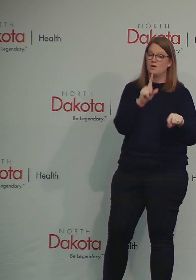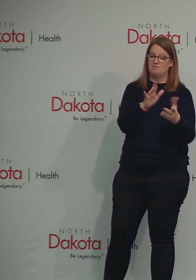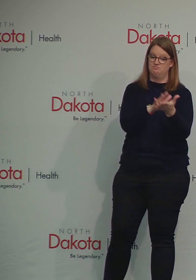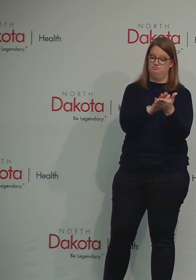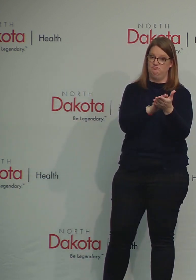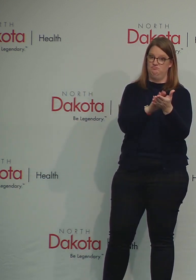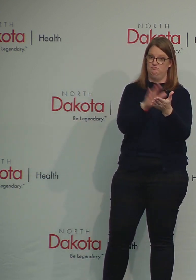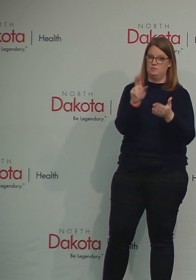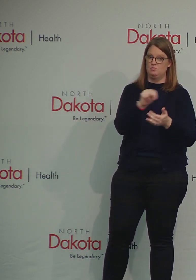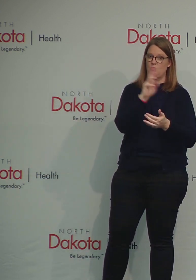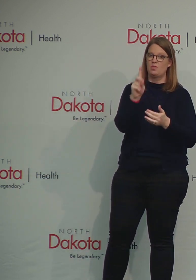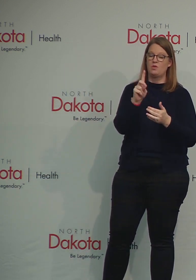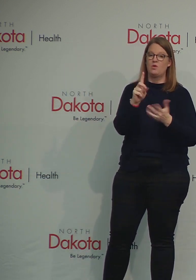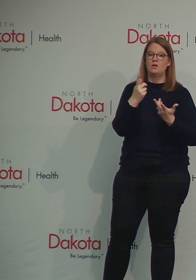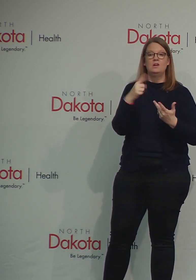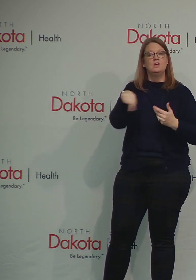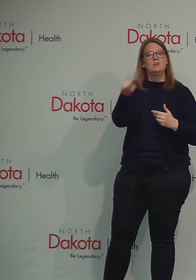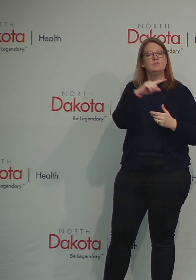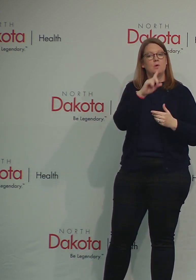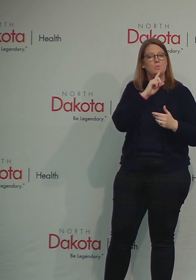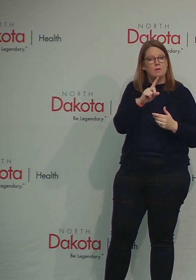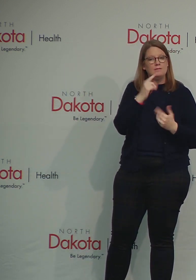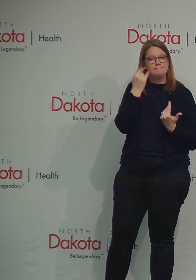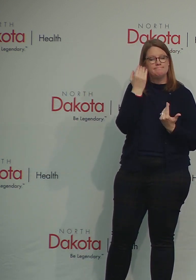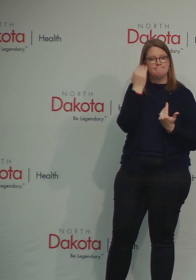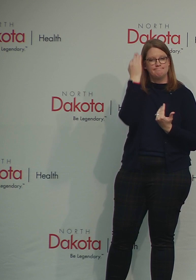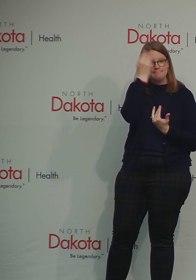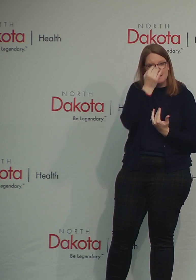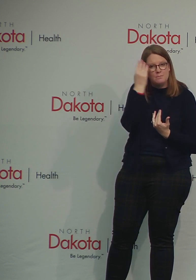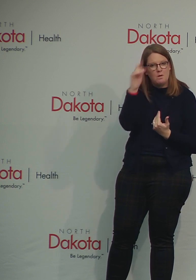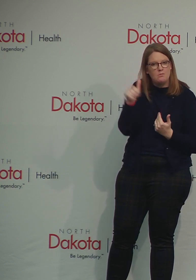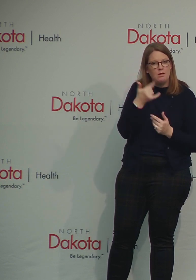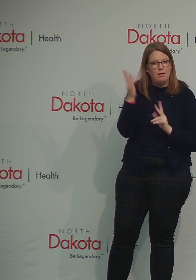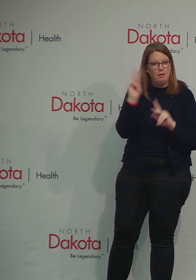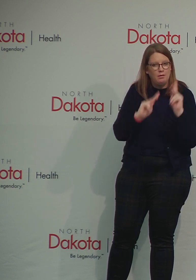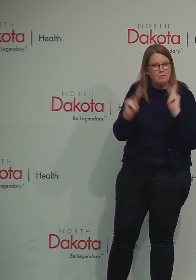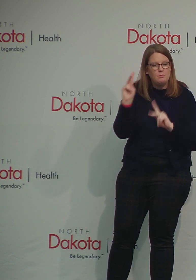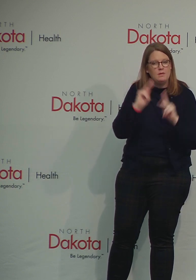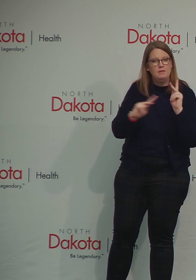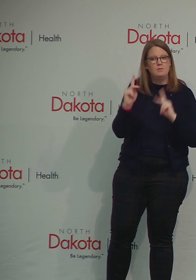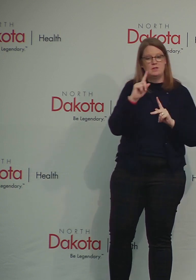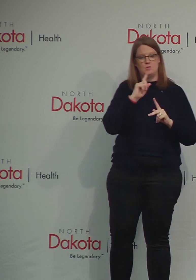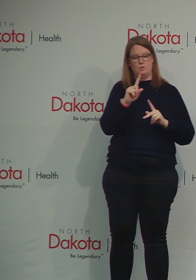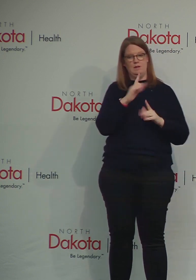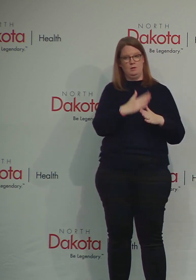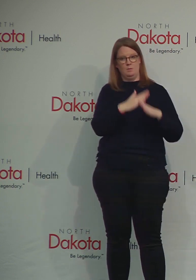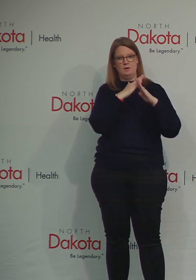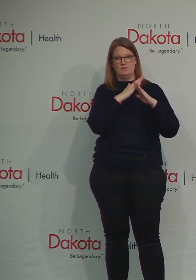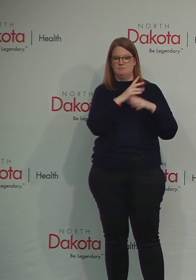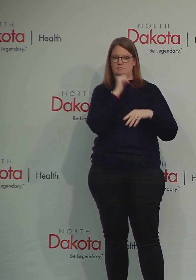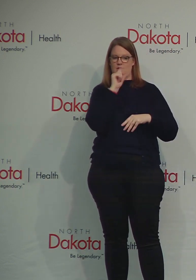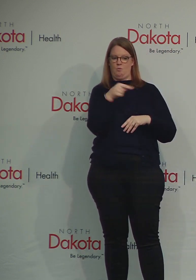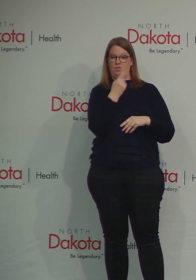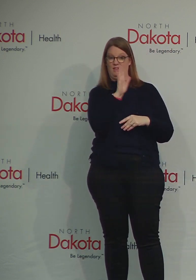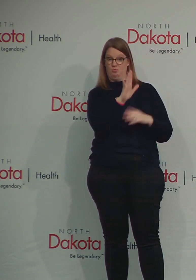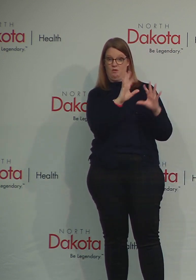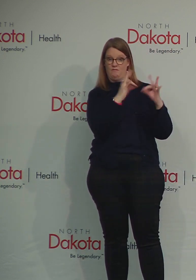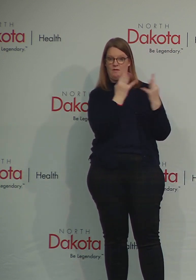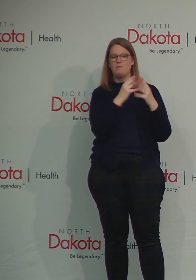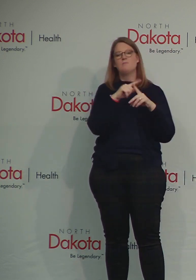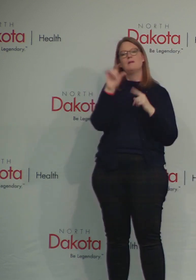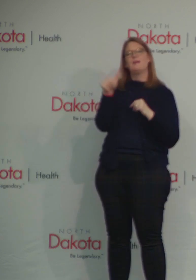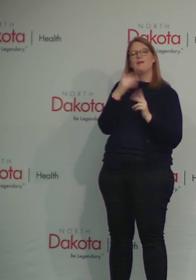your thoughtfulness and your consideration of those that you're protecting, not only in your family but others in the